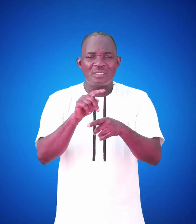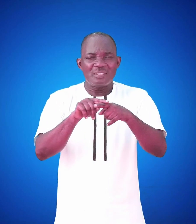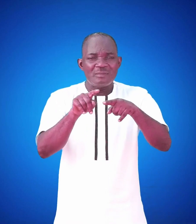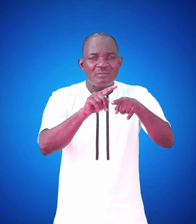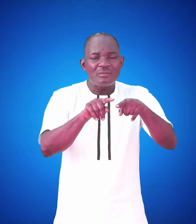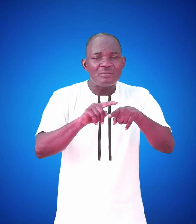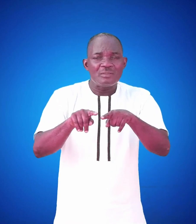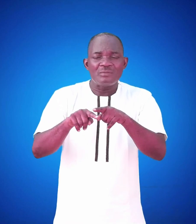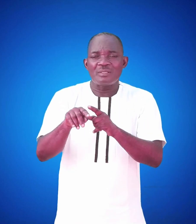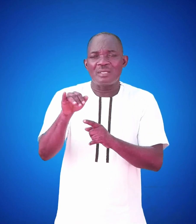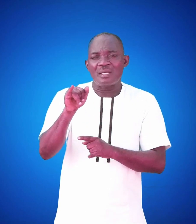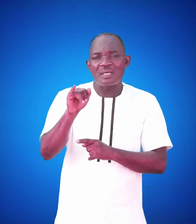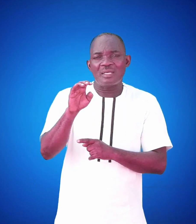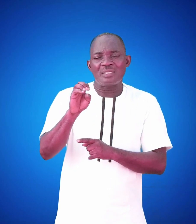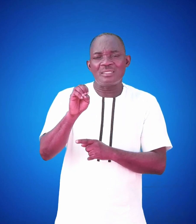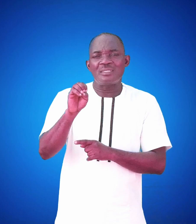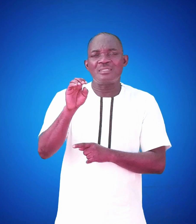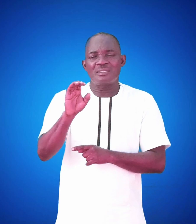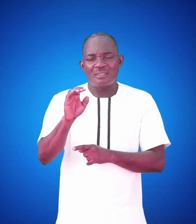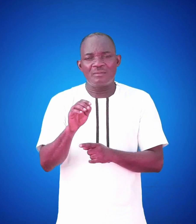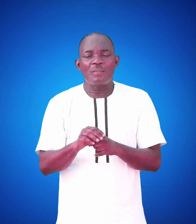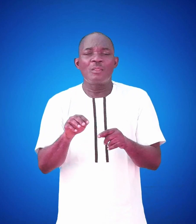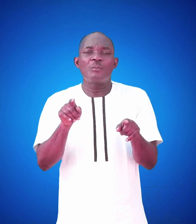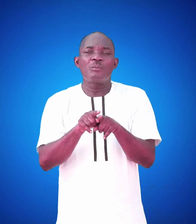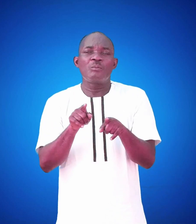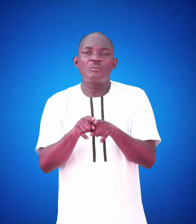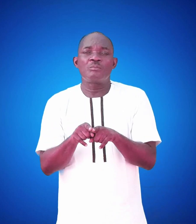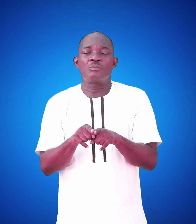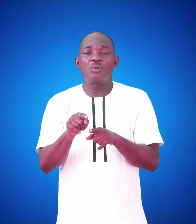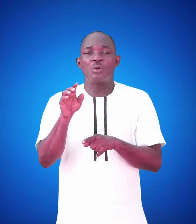various IEC and